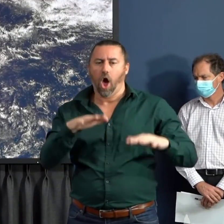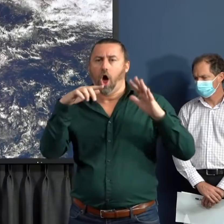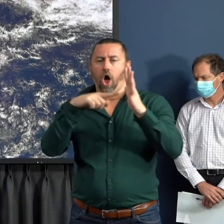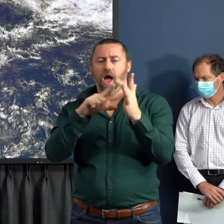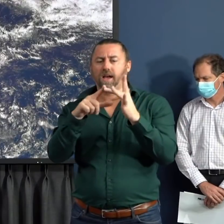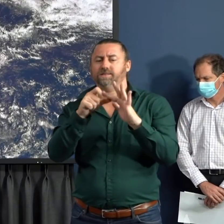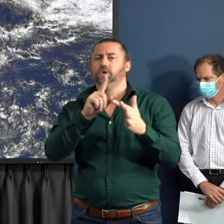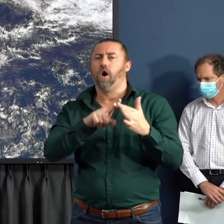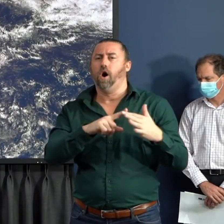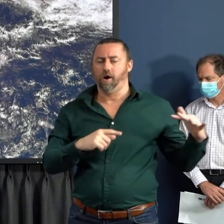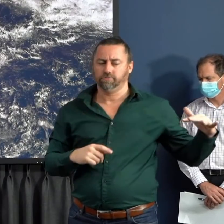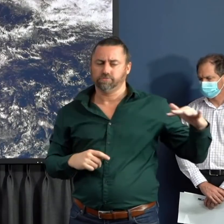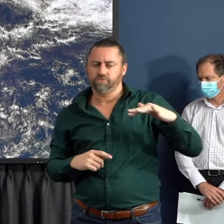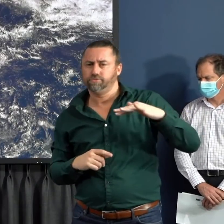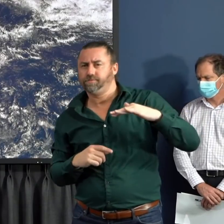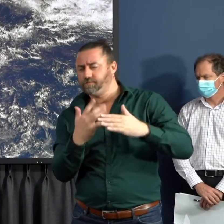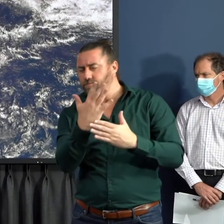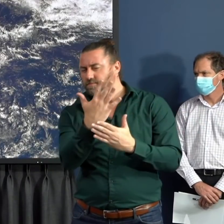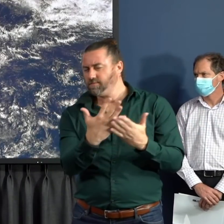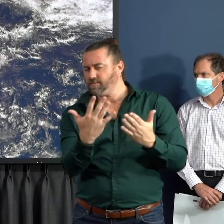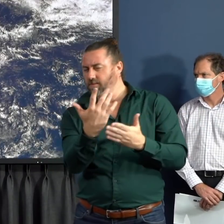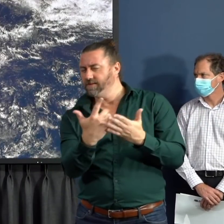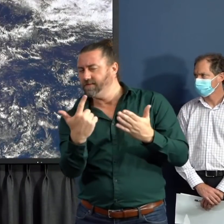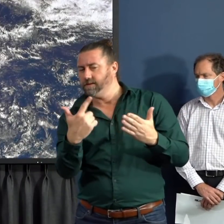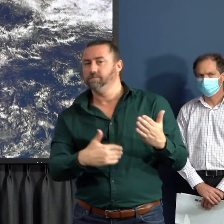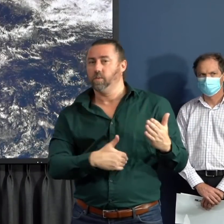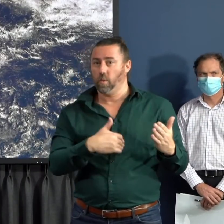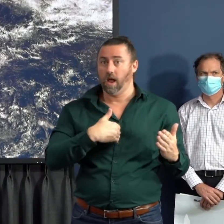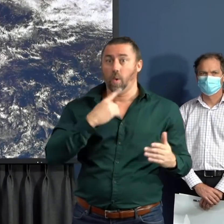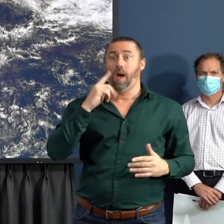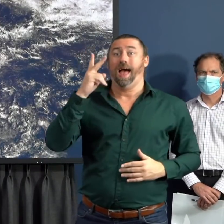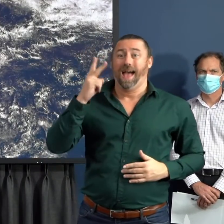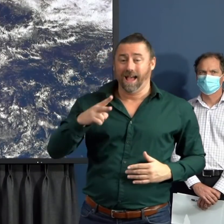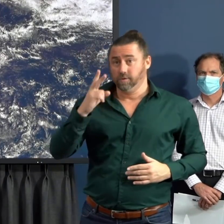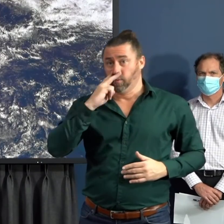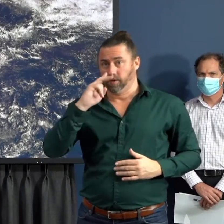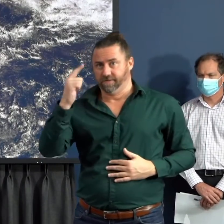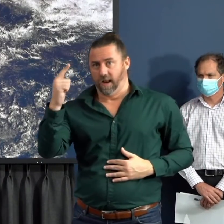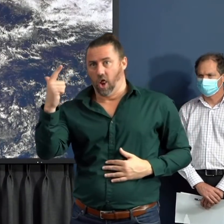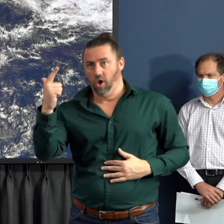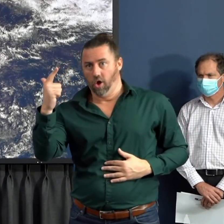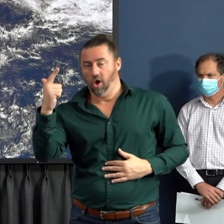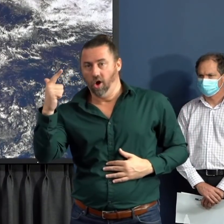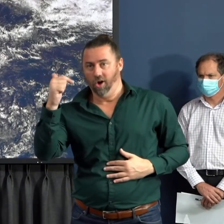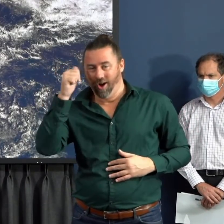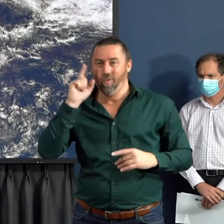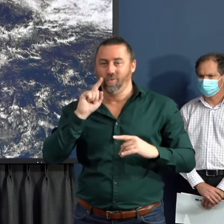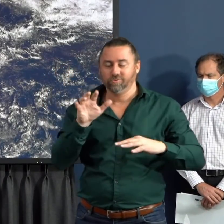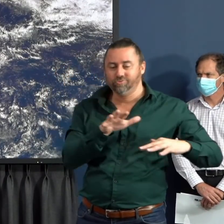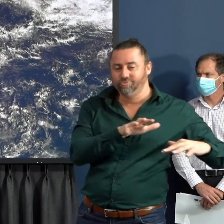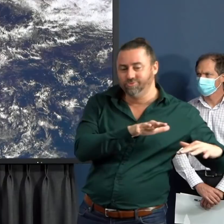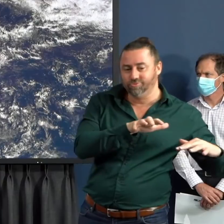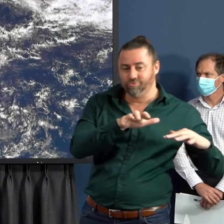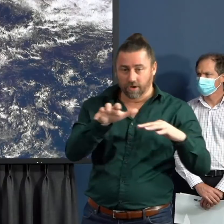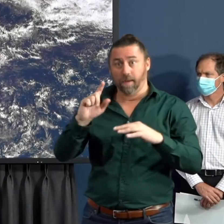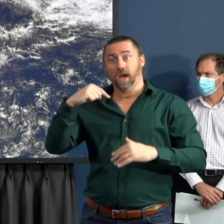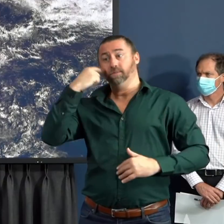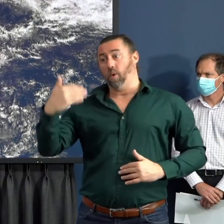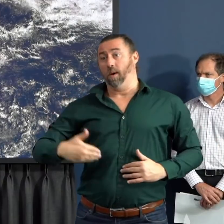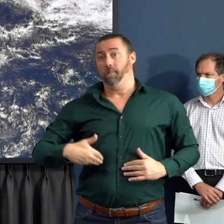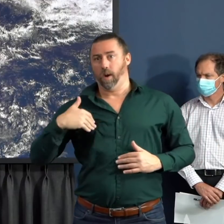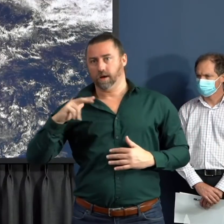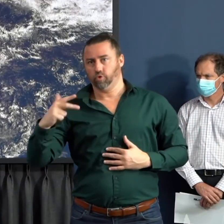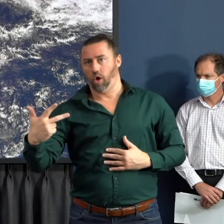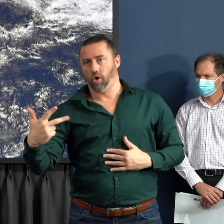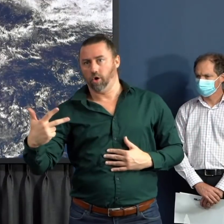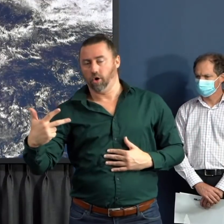a.m. or 7:30 this morning. There will be another one at around 7 p.m. tonight. We will see another one at 8 a.m. tomorrow morning, and